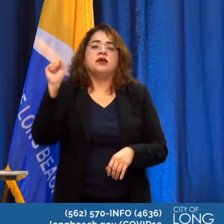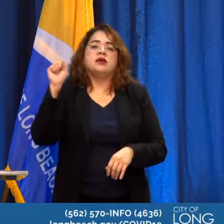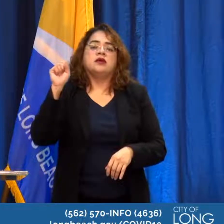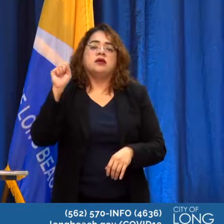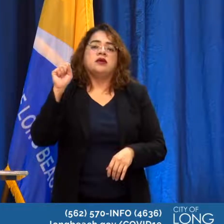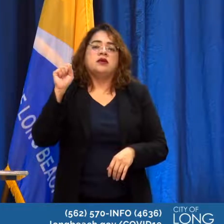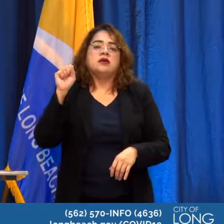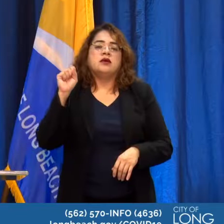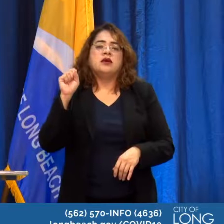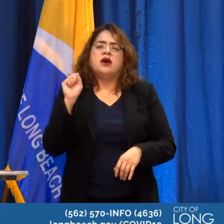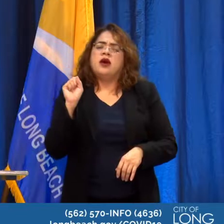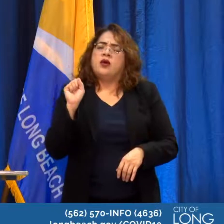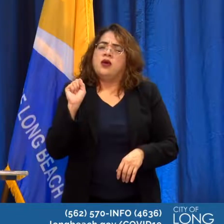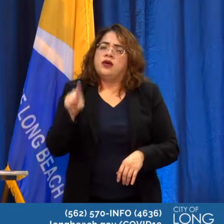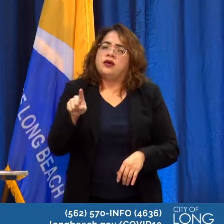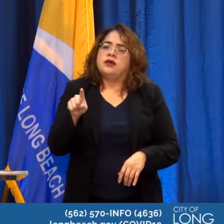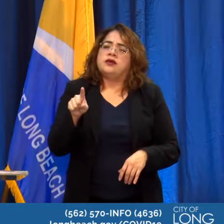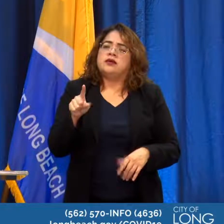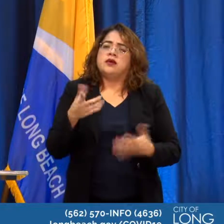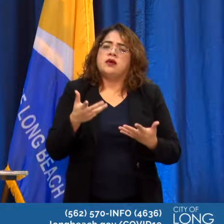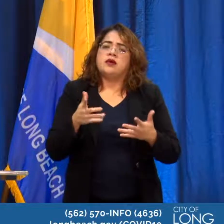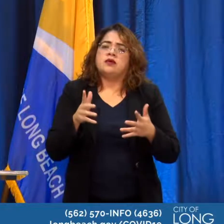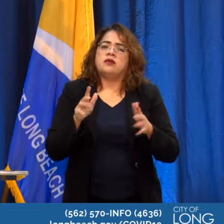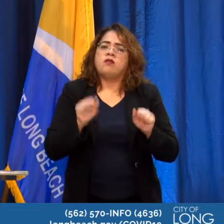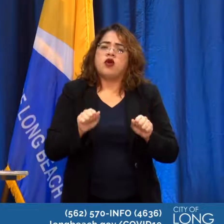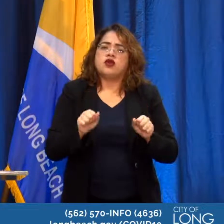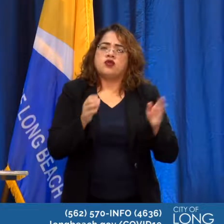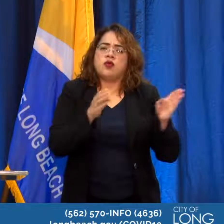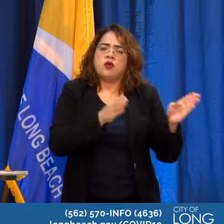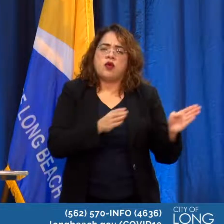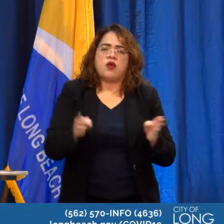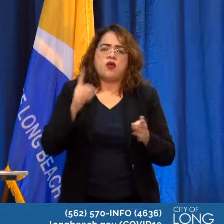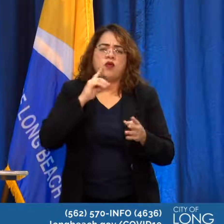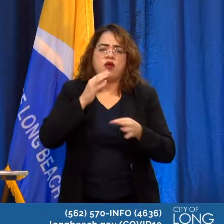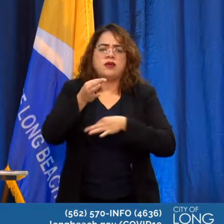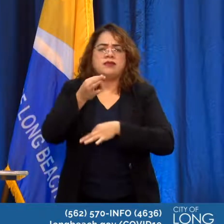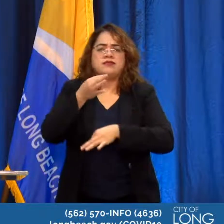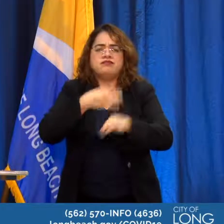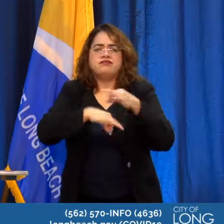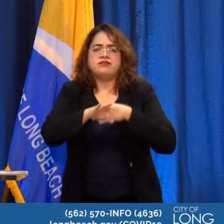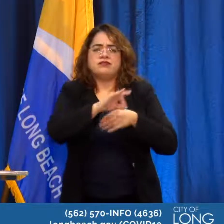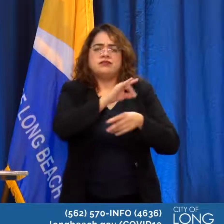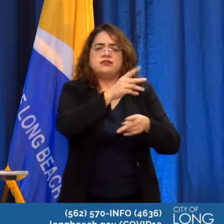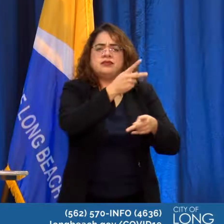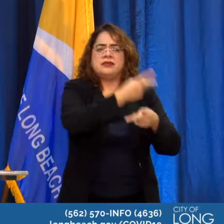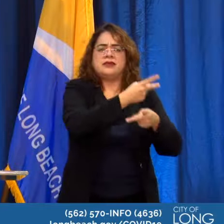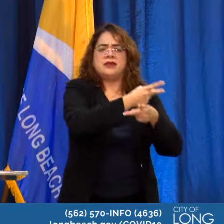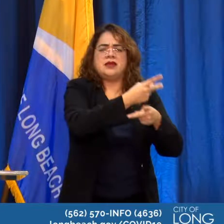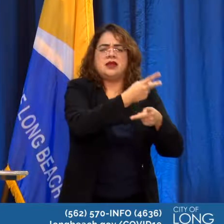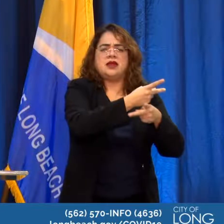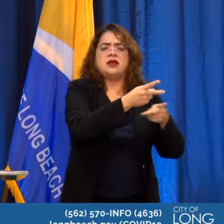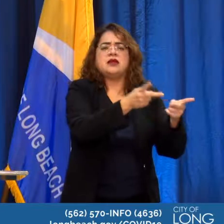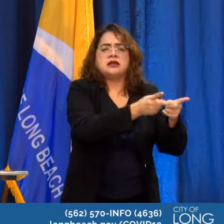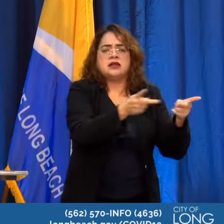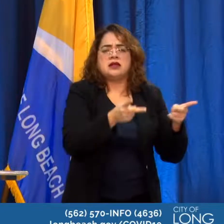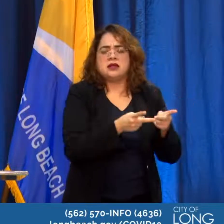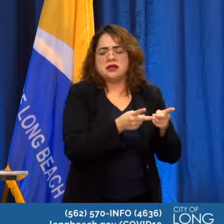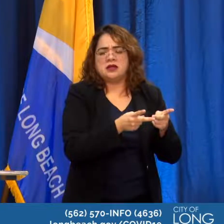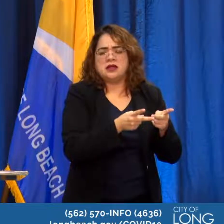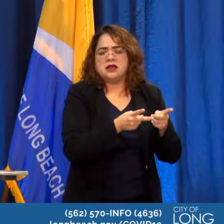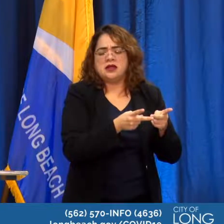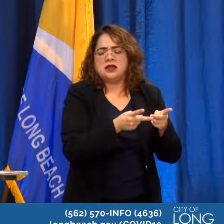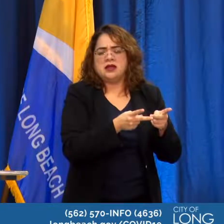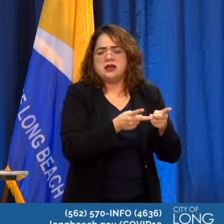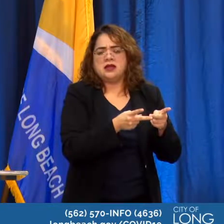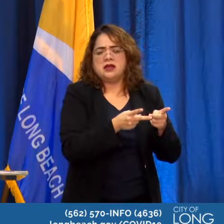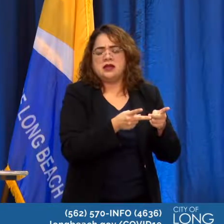ask about possible plans for alternate care sites in case as you were describing, in case the current trend leads